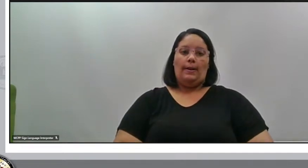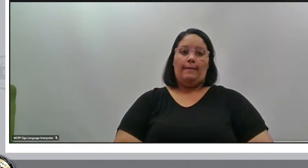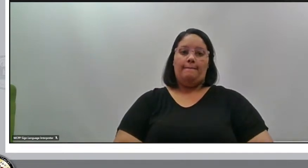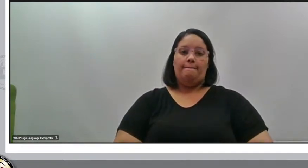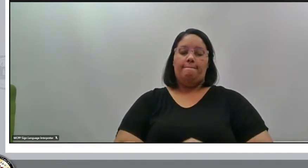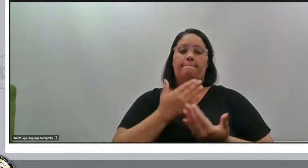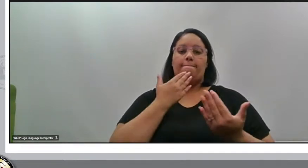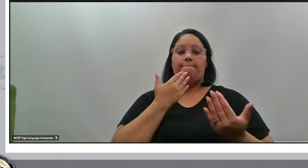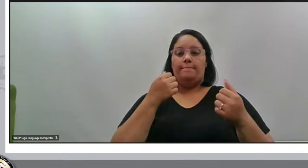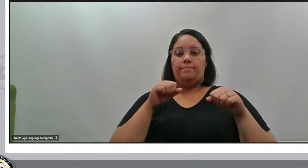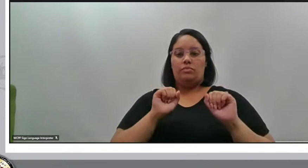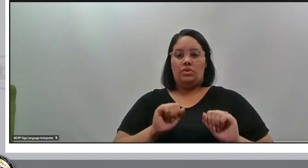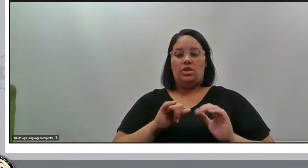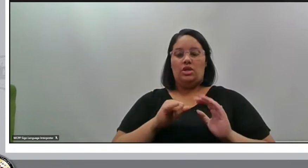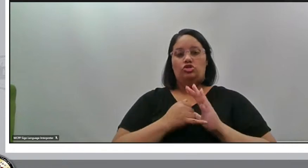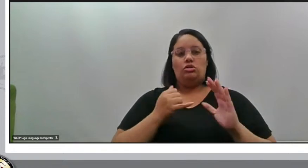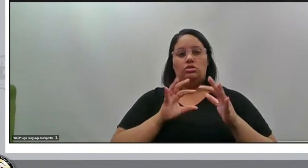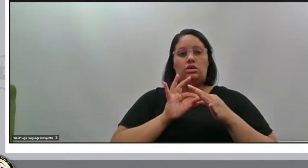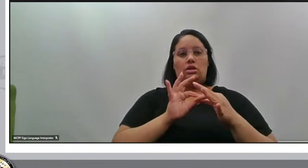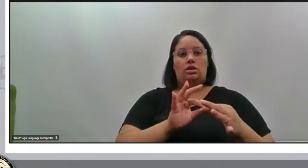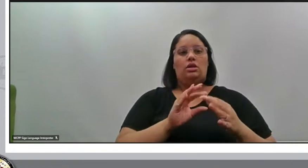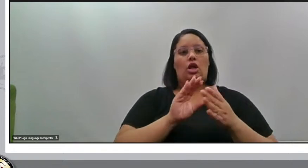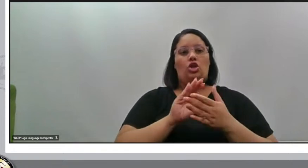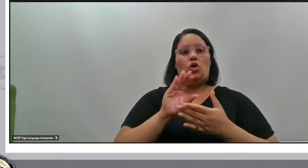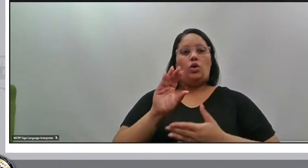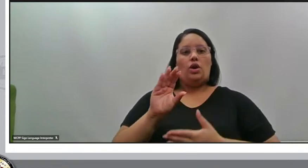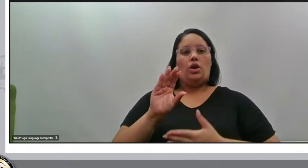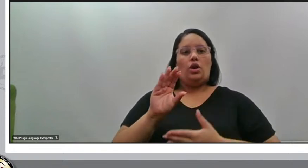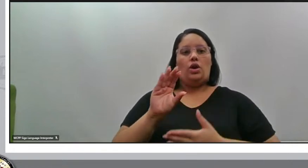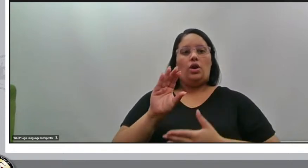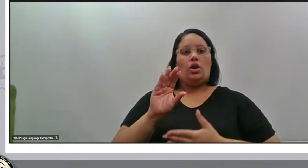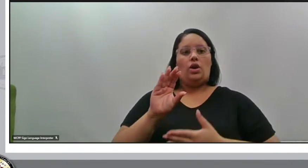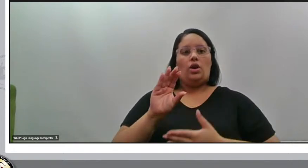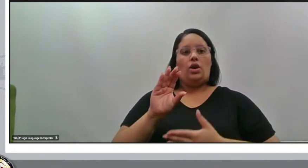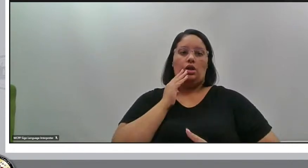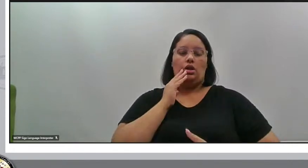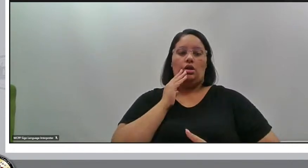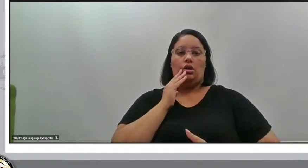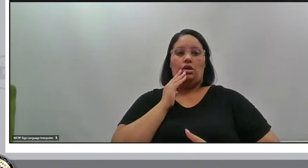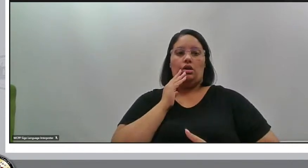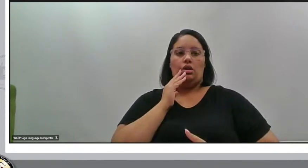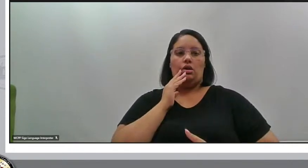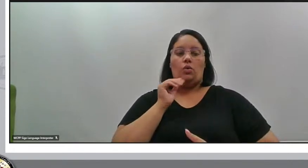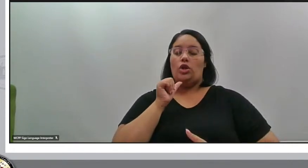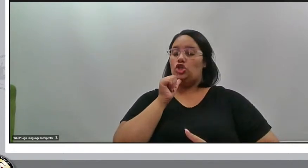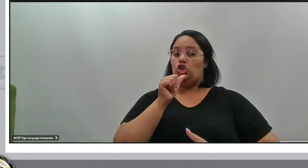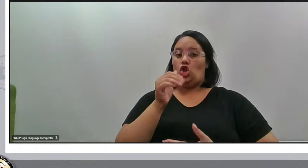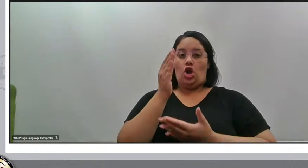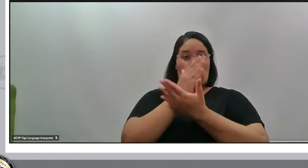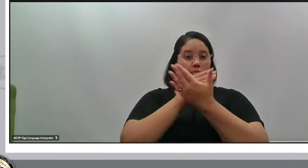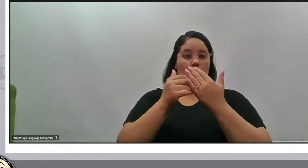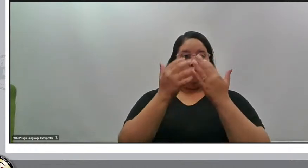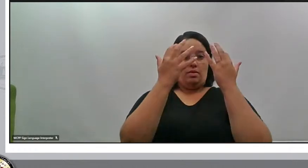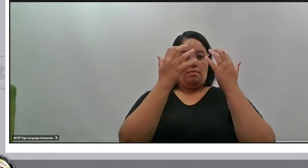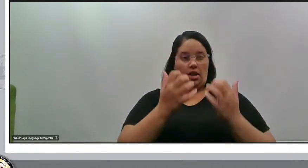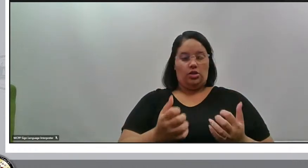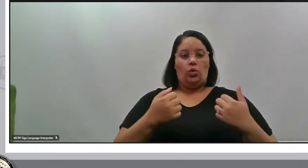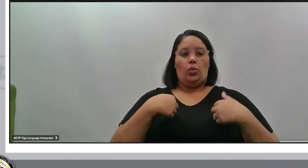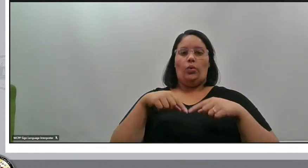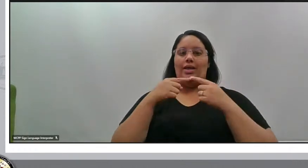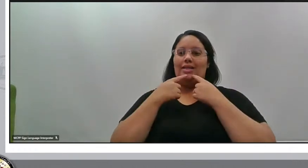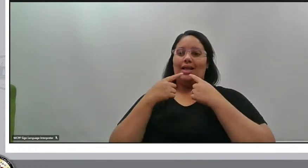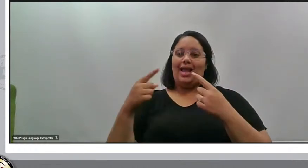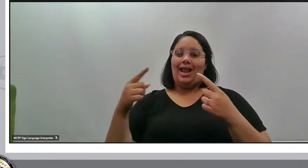Thank you, Chairperson. Just in terms of donations, when it's not part of the budget, we declare it in the